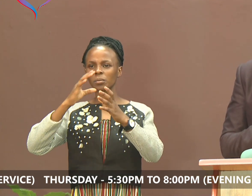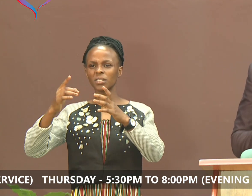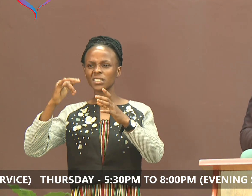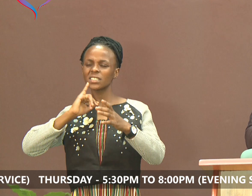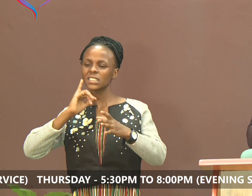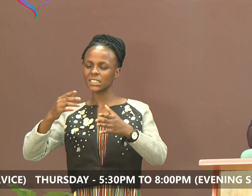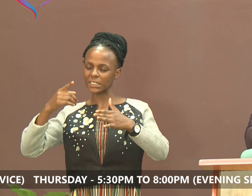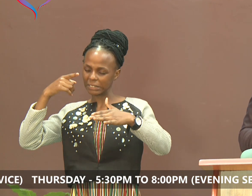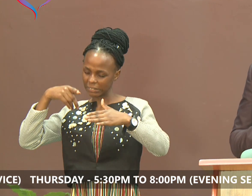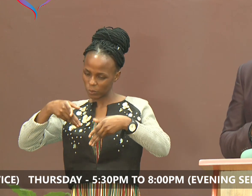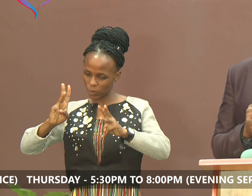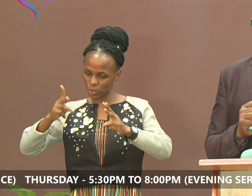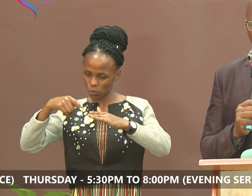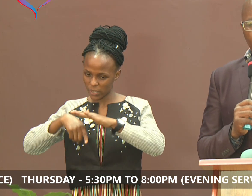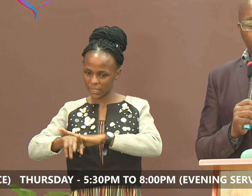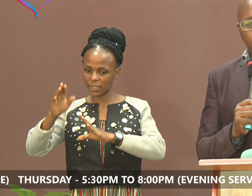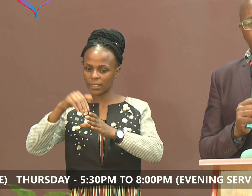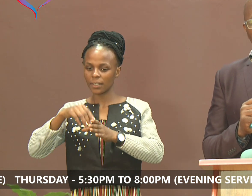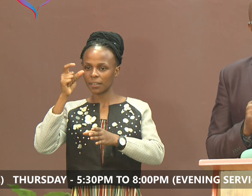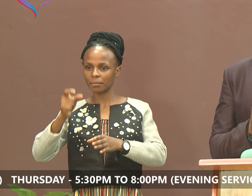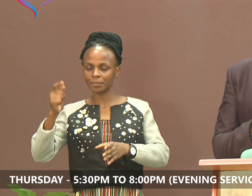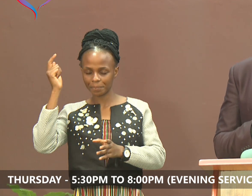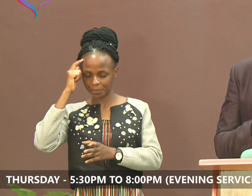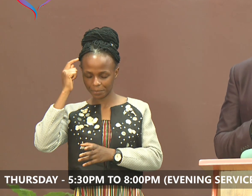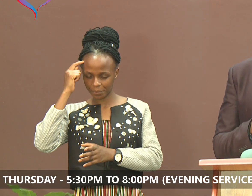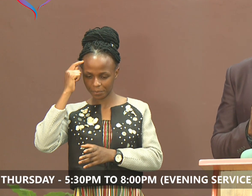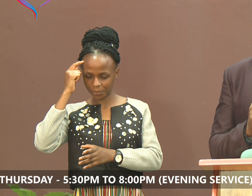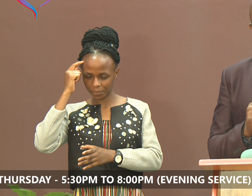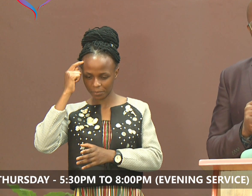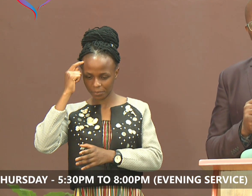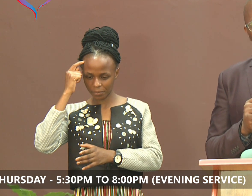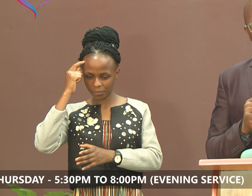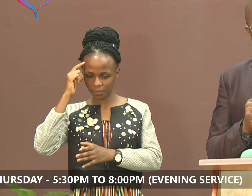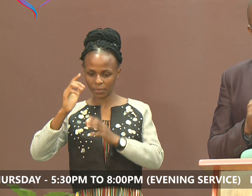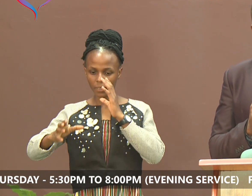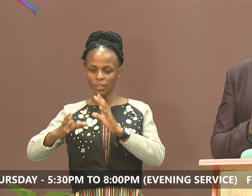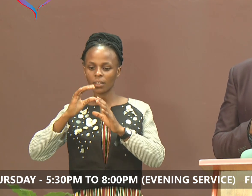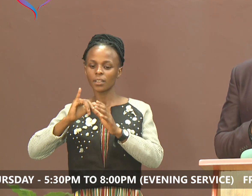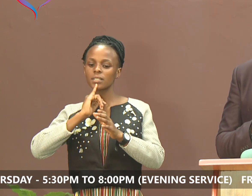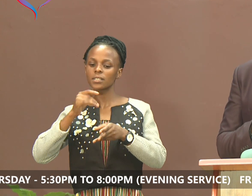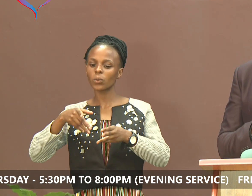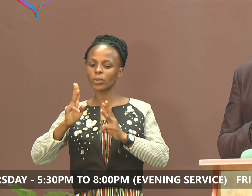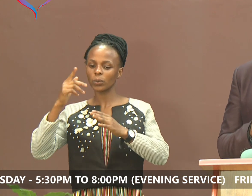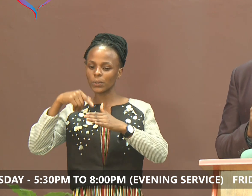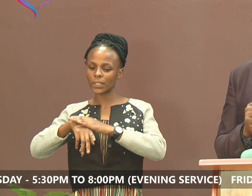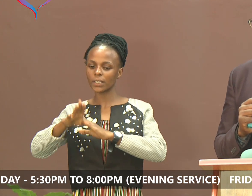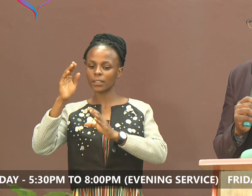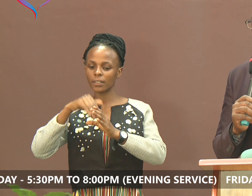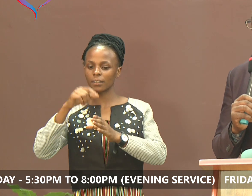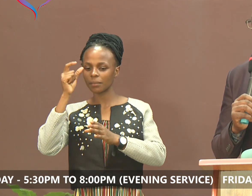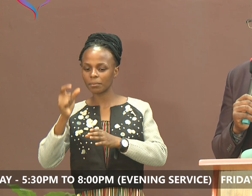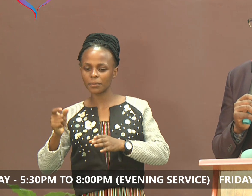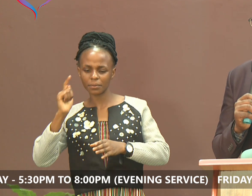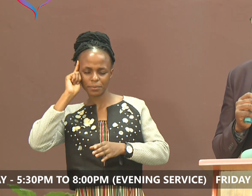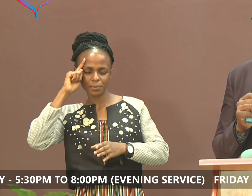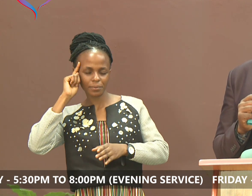mind. Gwe mulyango guyingiza omuntu mu bwongo bw'omulala. Communication is the gateway to someone's emotions. Gwe mulyango guyingiza omuntu mu